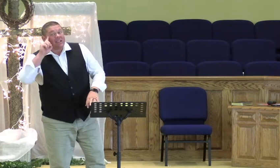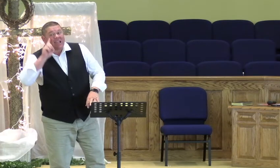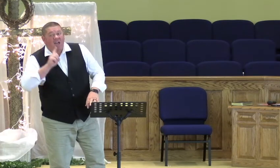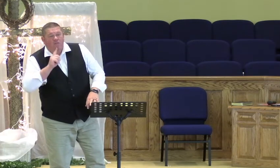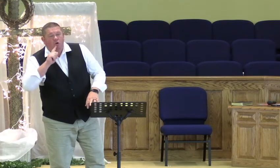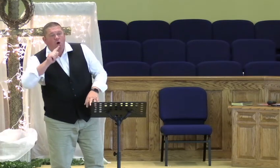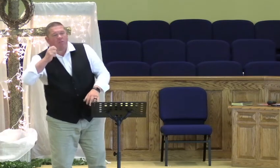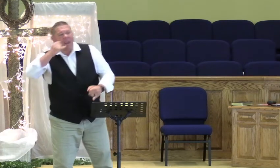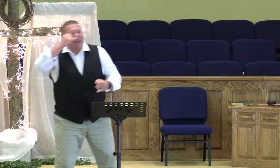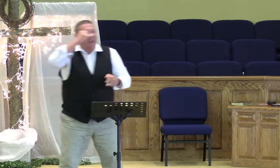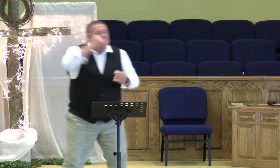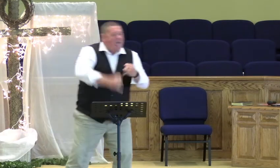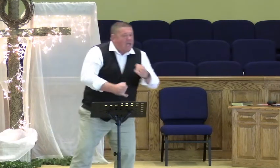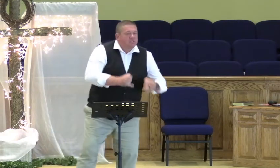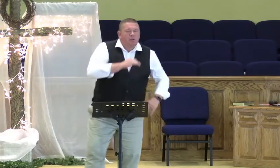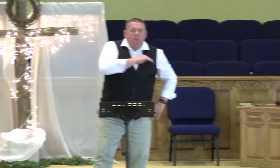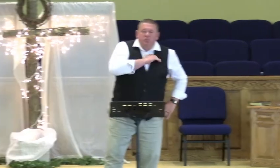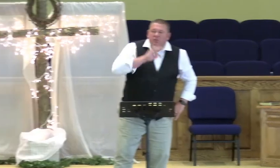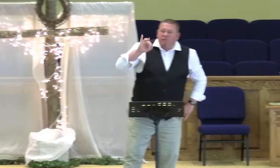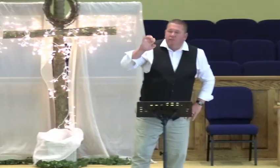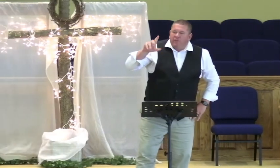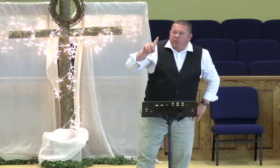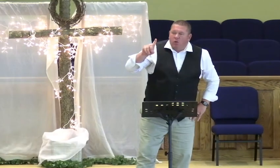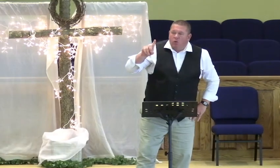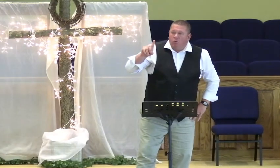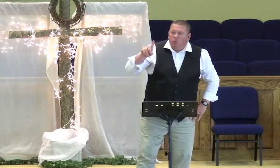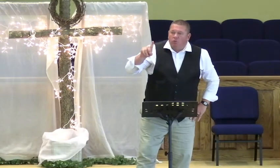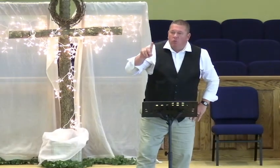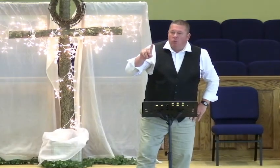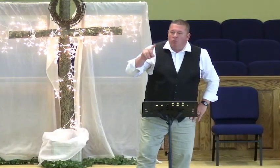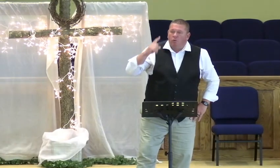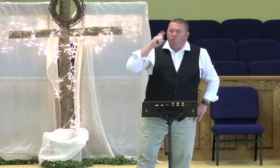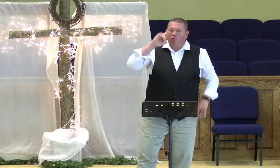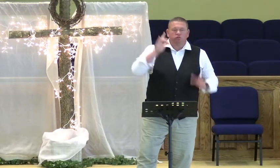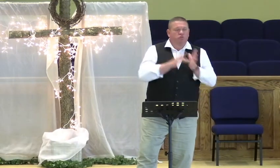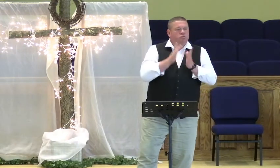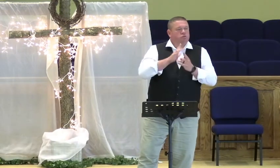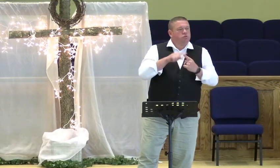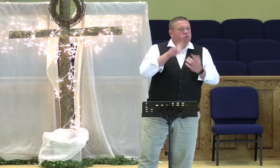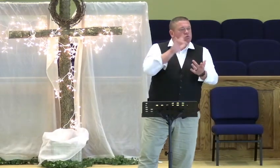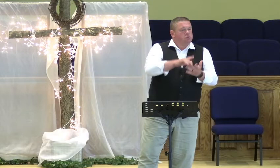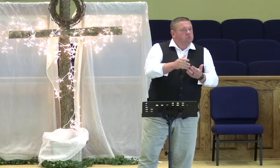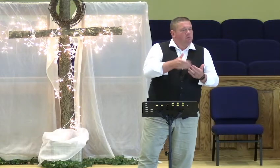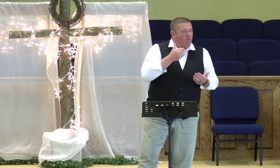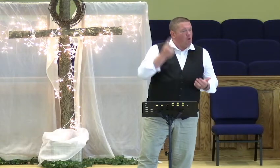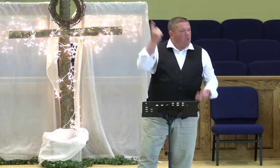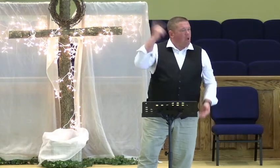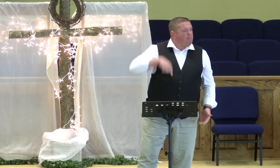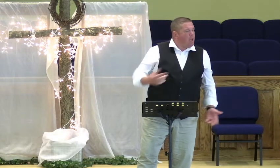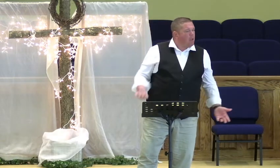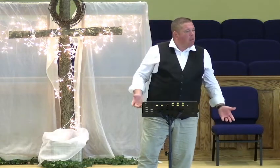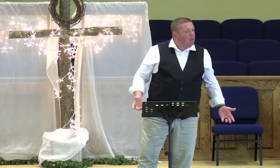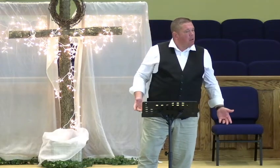it's possible that the deaf are the last mission field for Jesus, for us to reach before Jesus comes